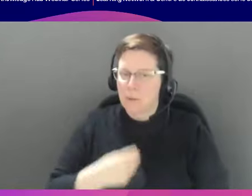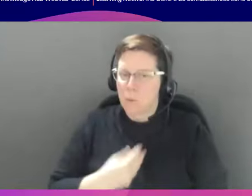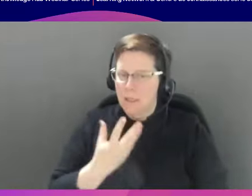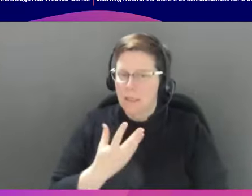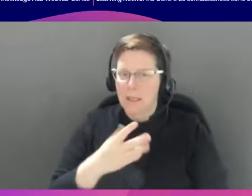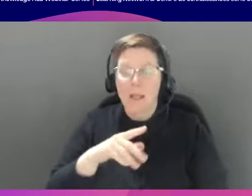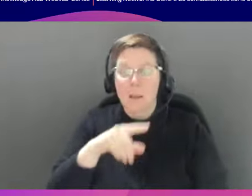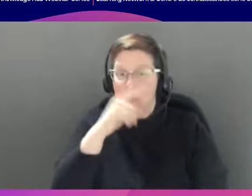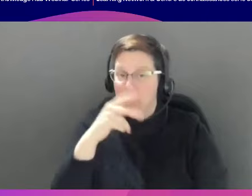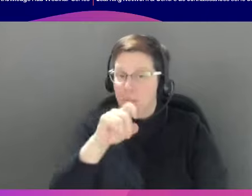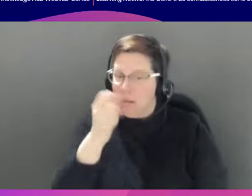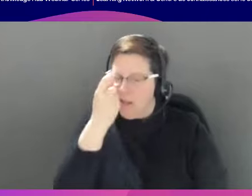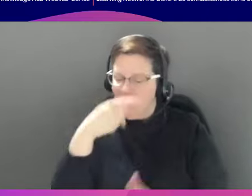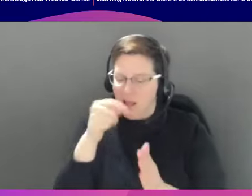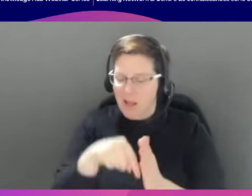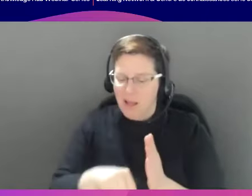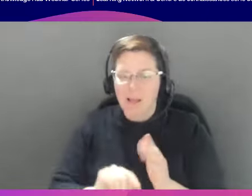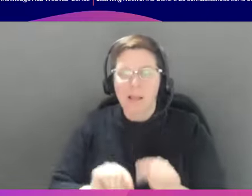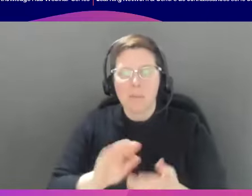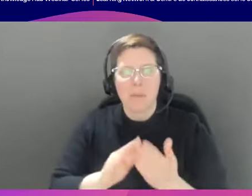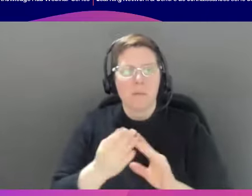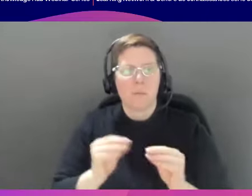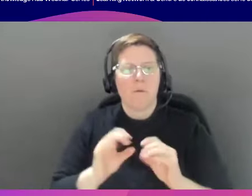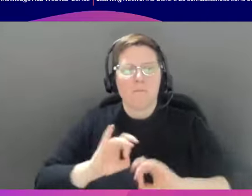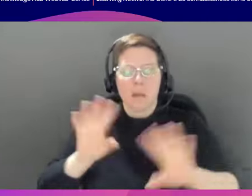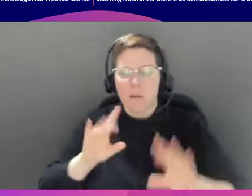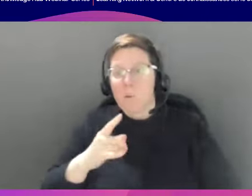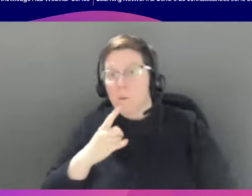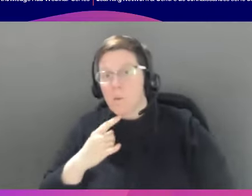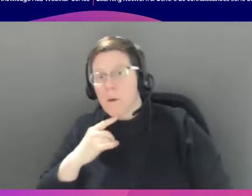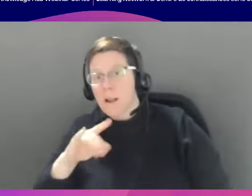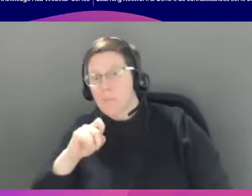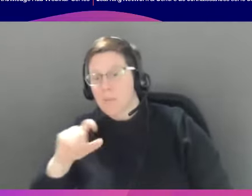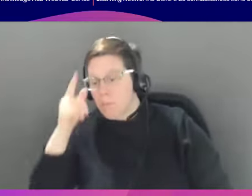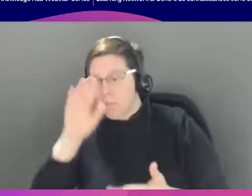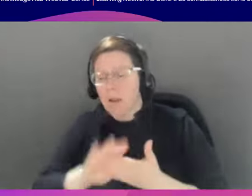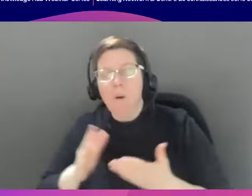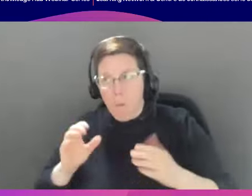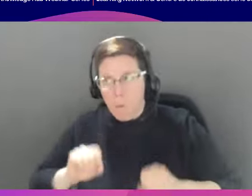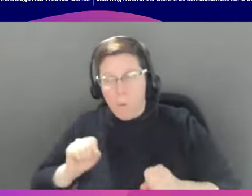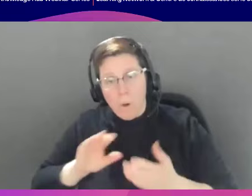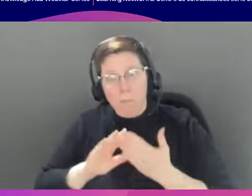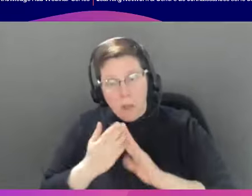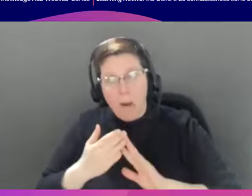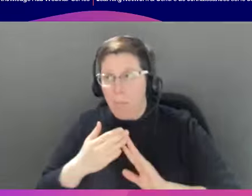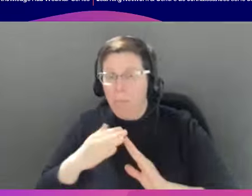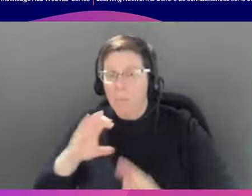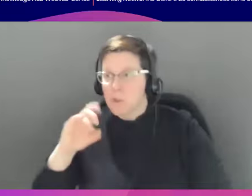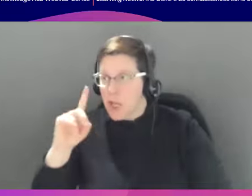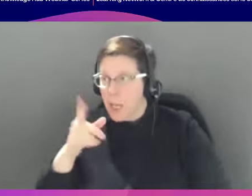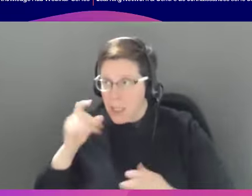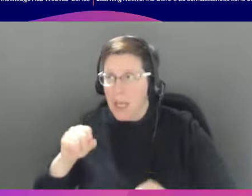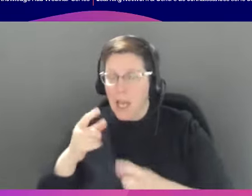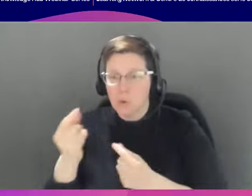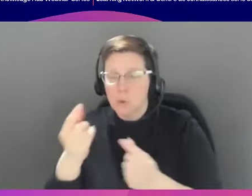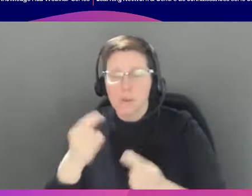is where it gets much more violent, where red-pilled beliefs see that there may be a hope towards becoming a chad as an incel. Taking the black